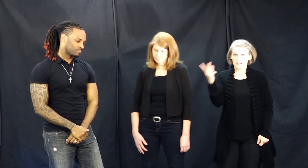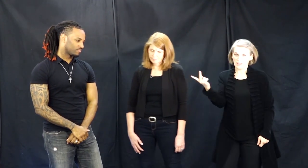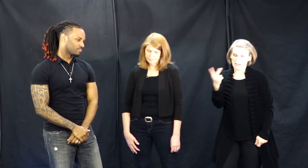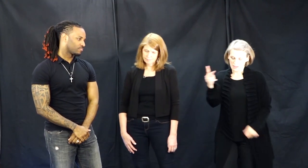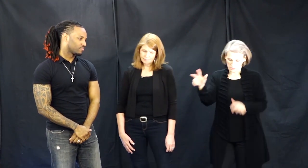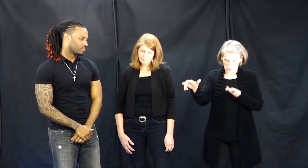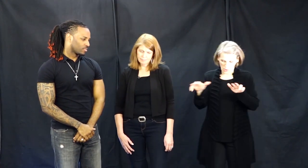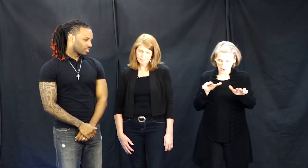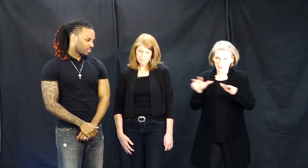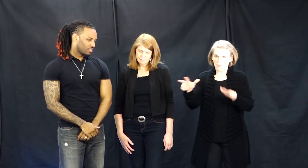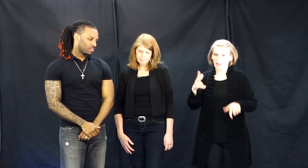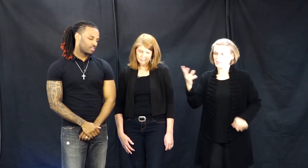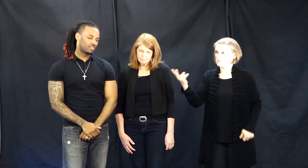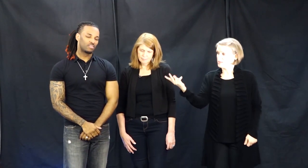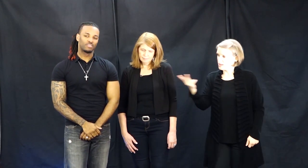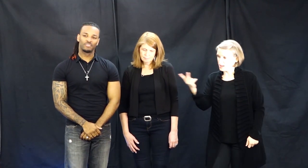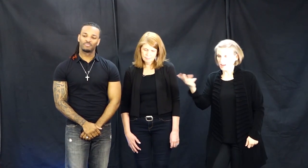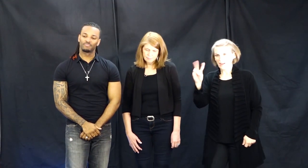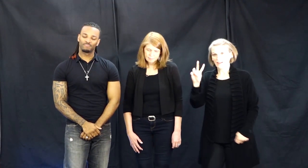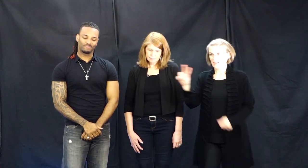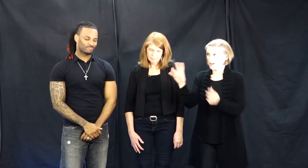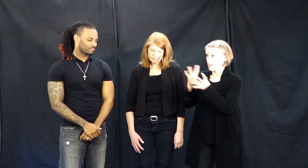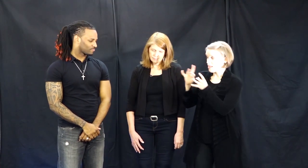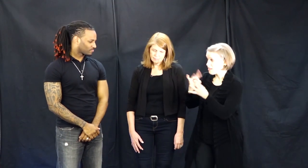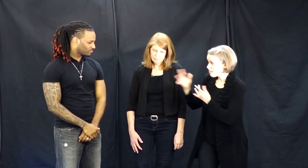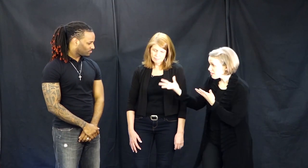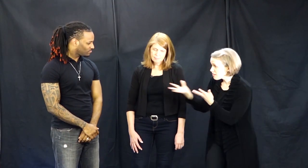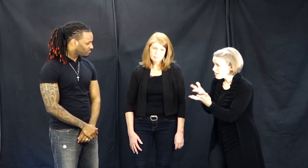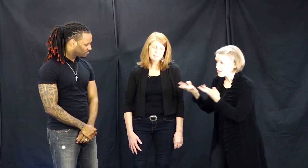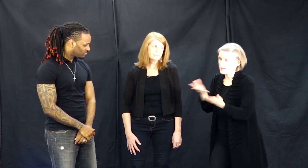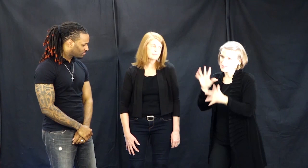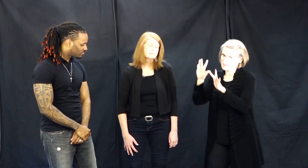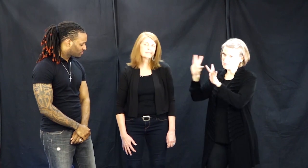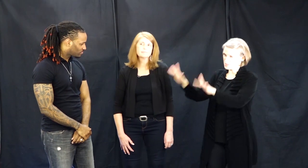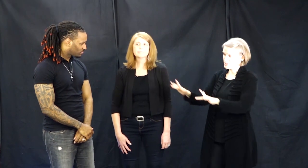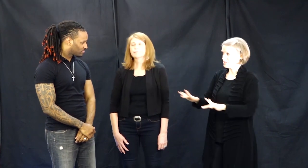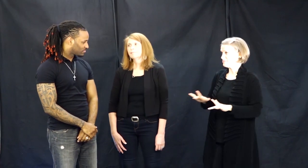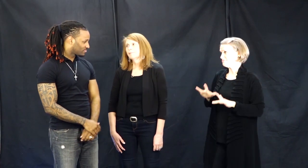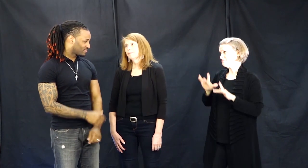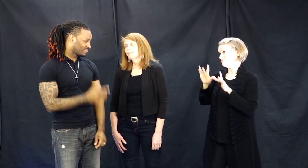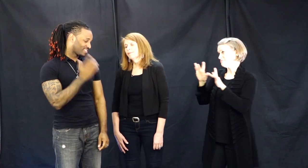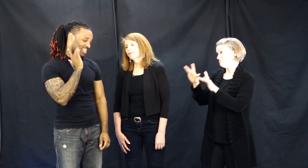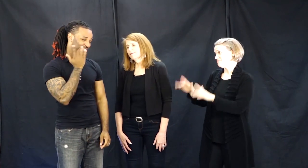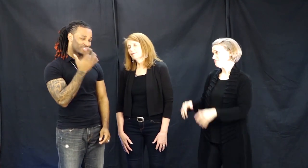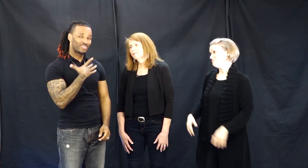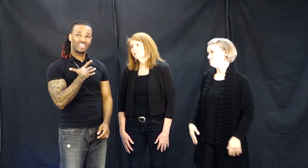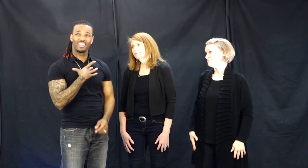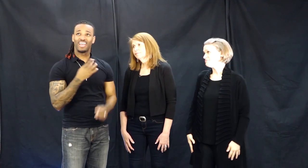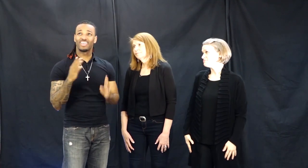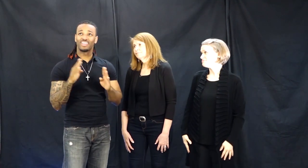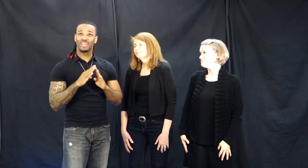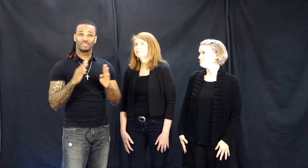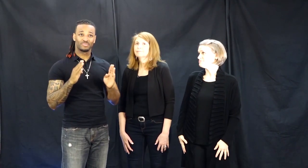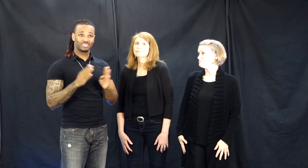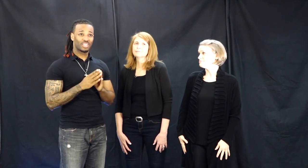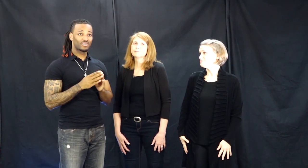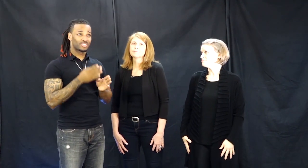street, walking by your side, talking by your side, have pity. Eliza, do you like it uptown?